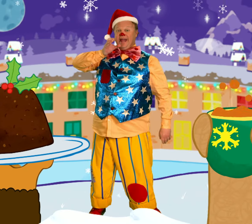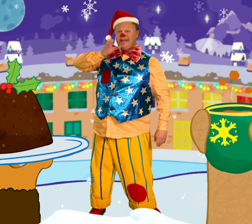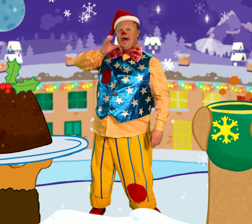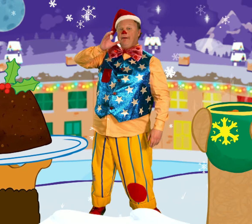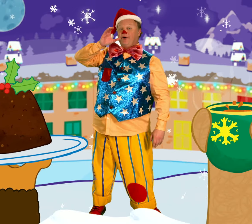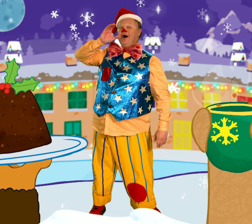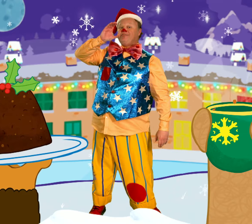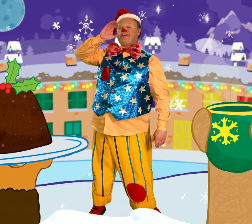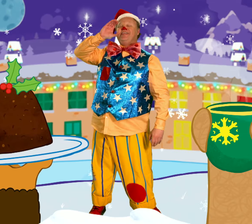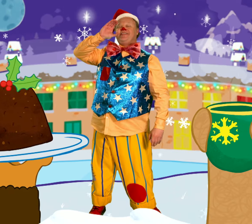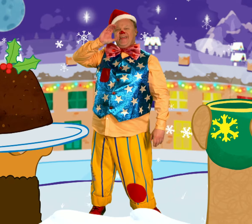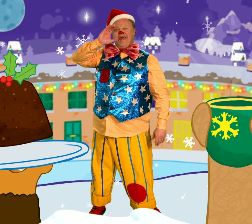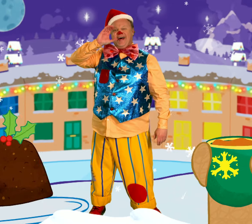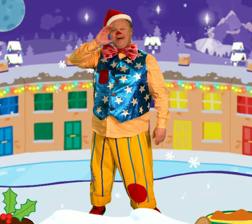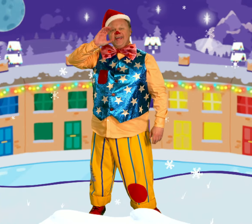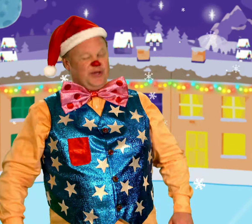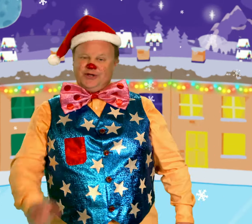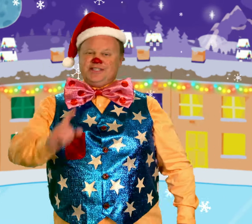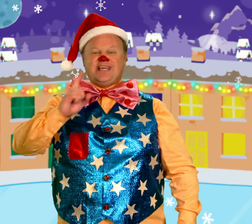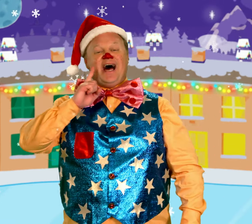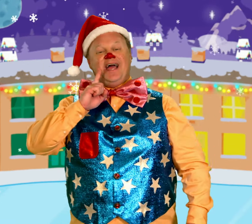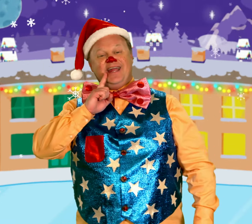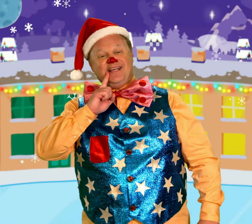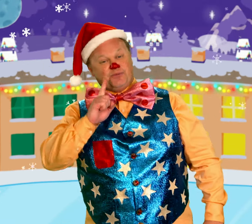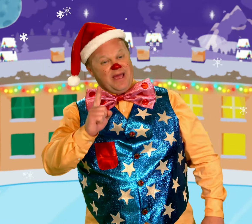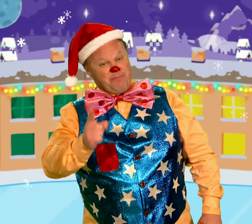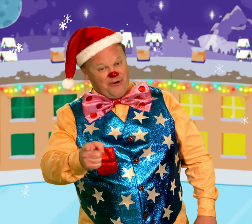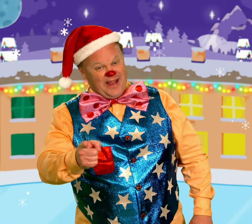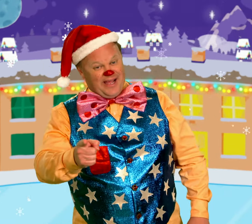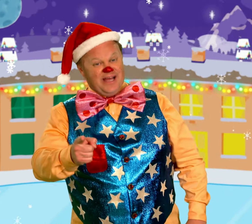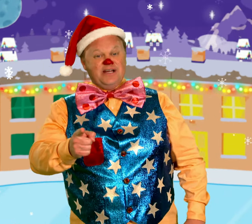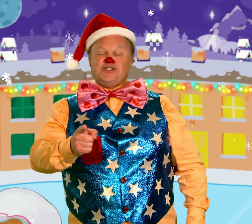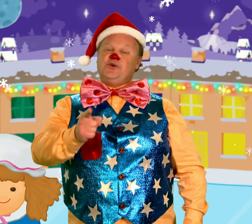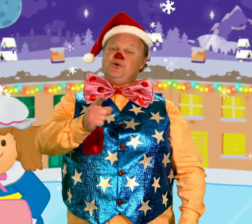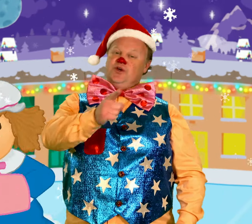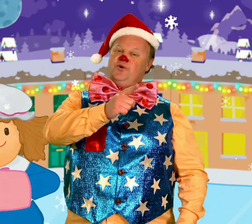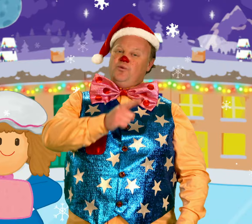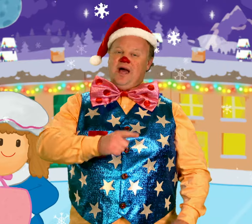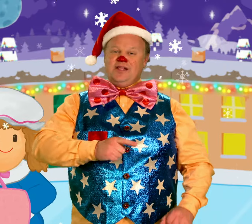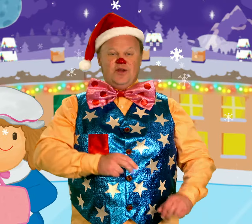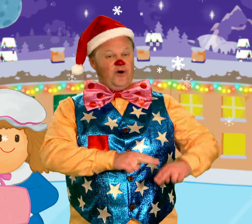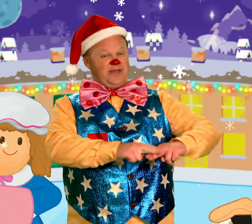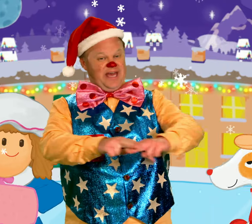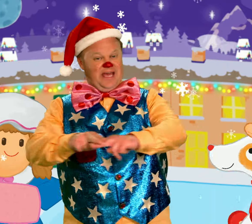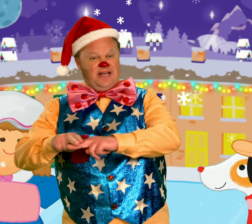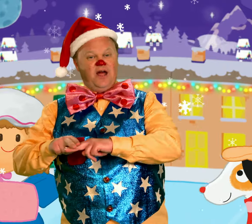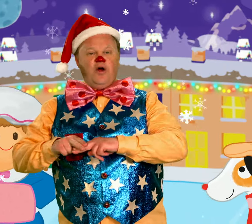a cup of good cheer. Good tidings we bring to you and your kin.